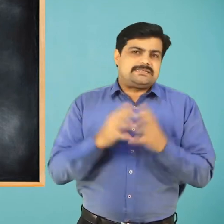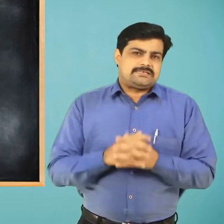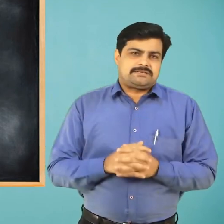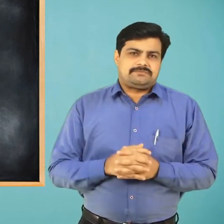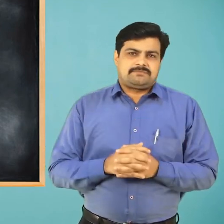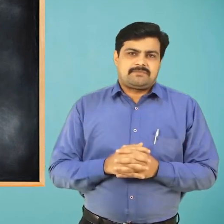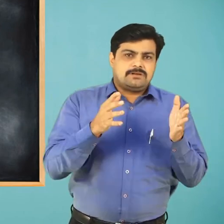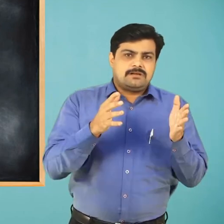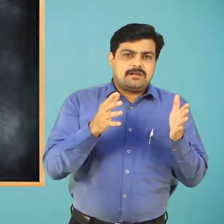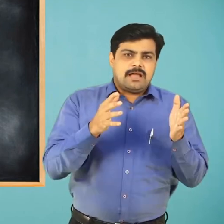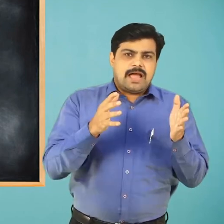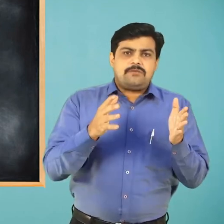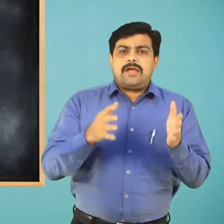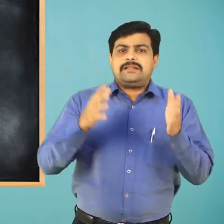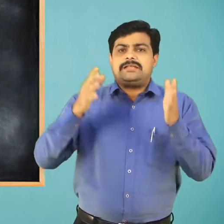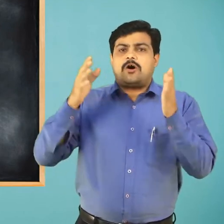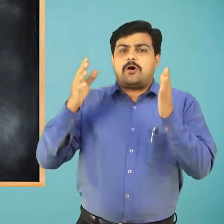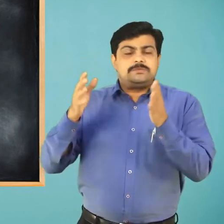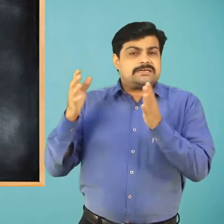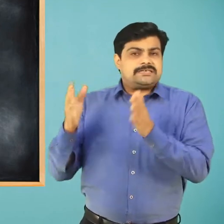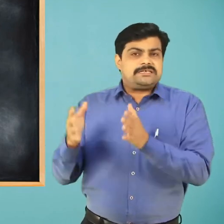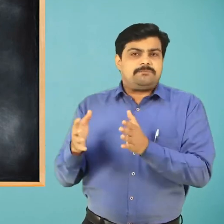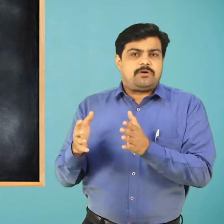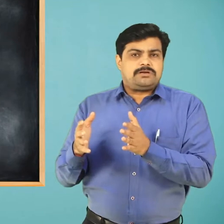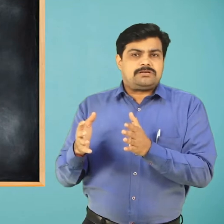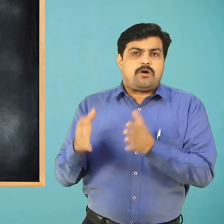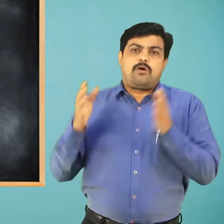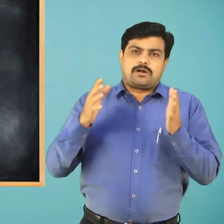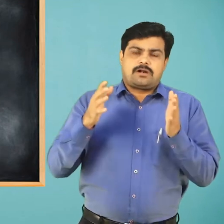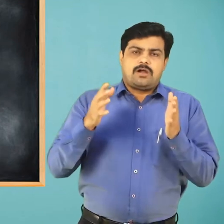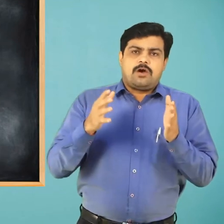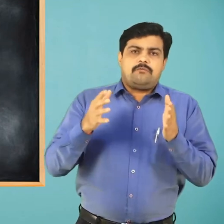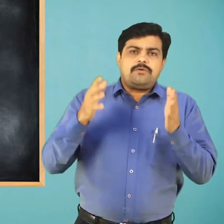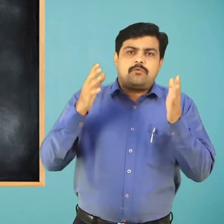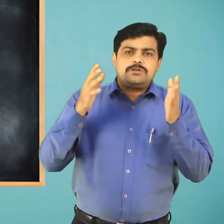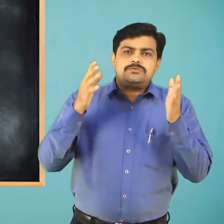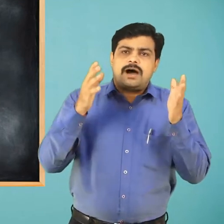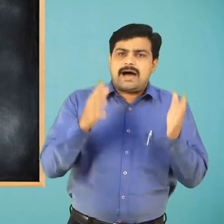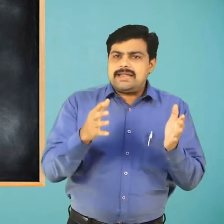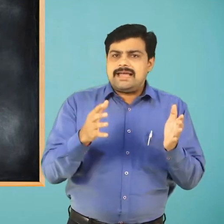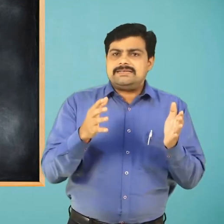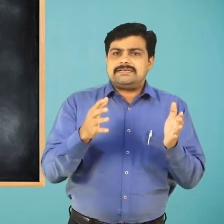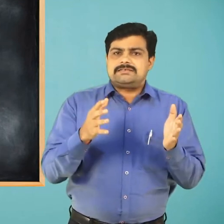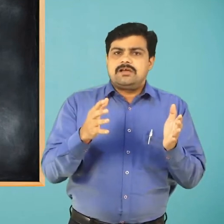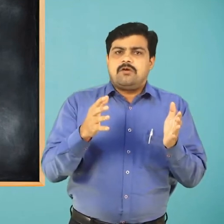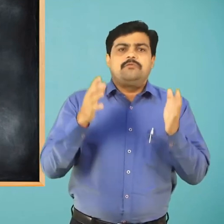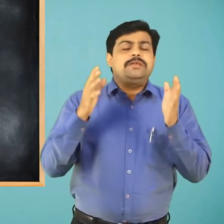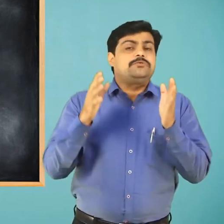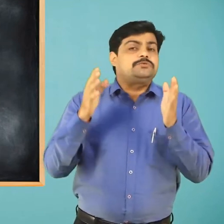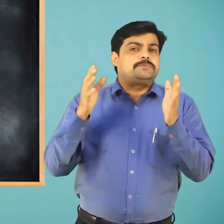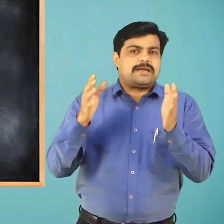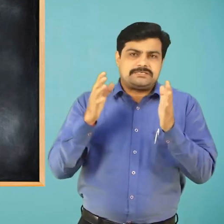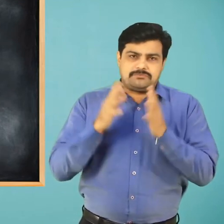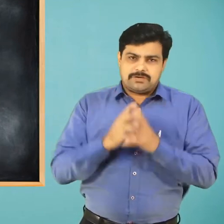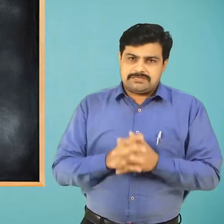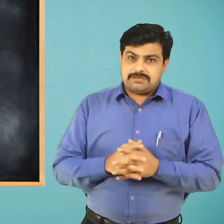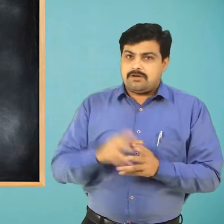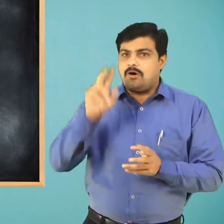it, and when the object is important or we want to highlight it, we use passive voice.